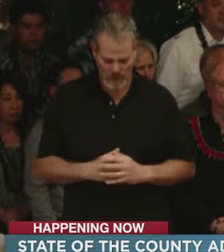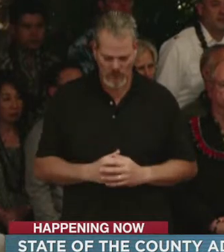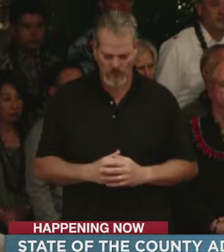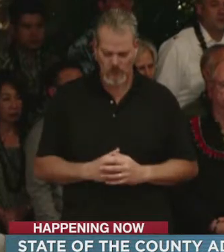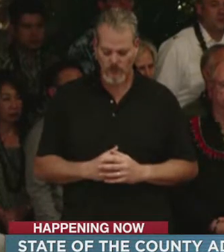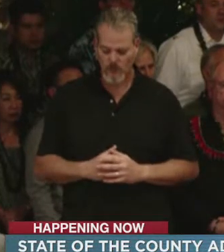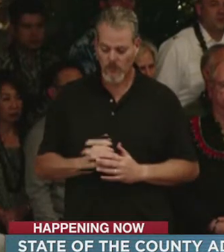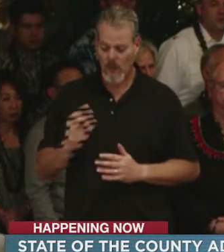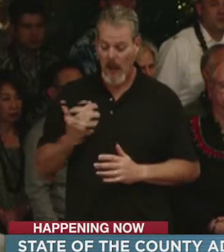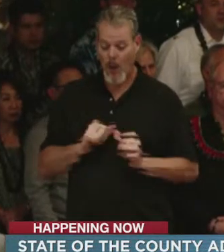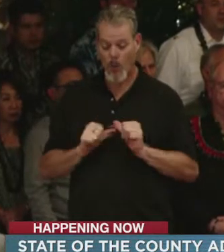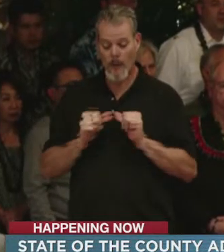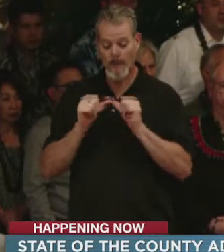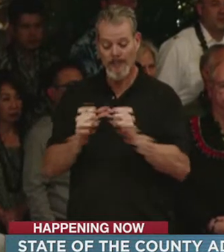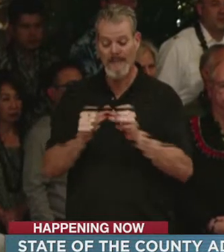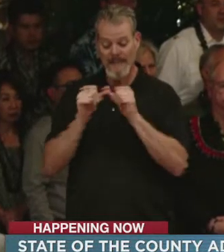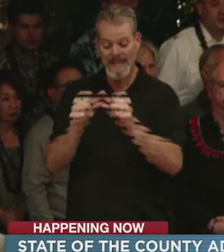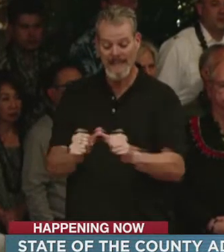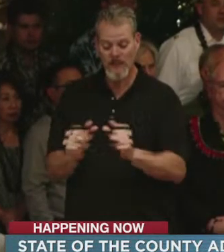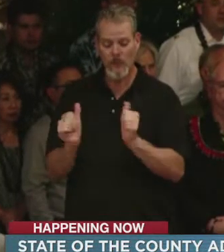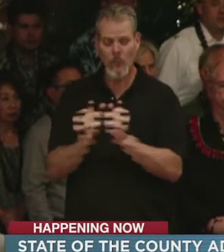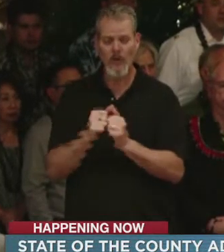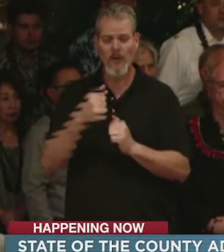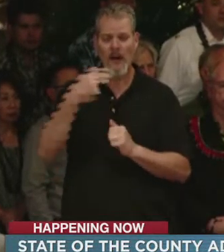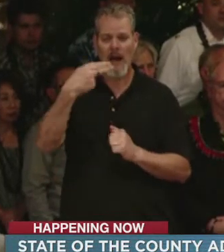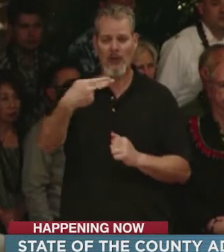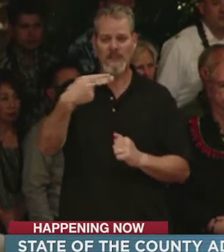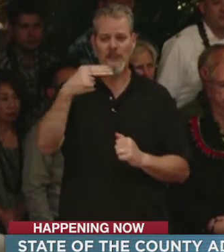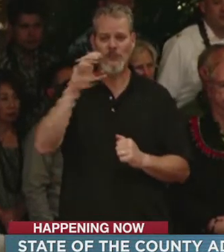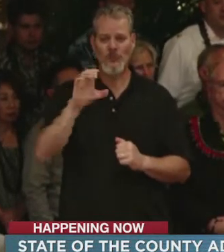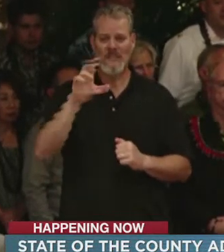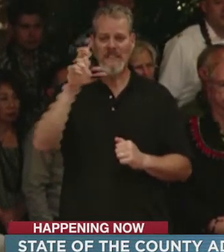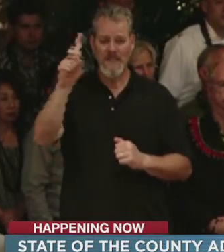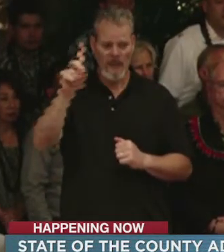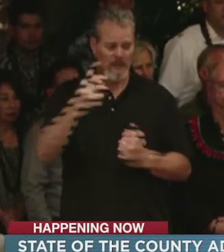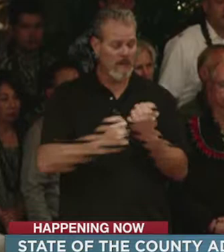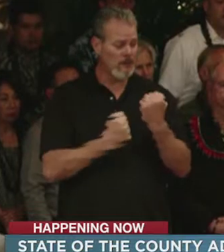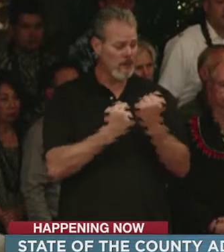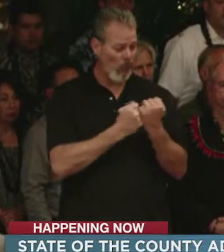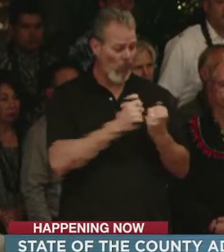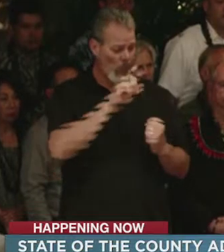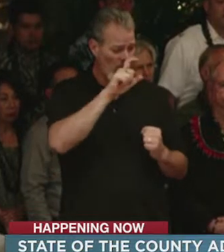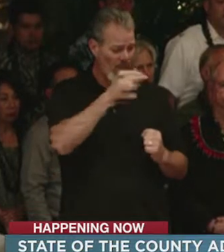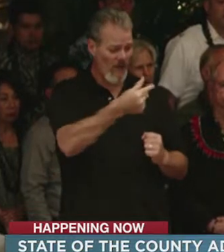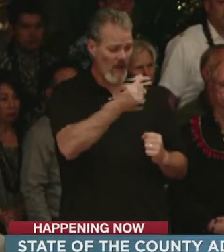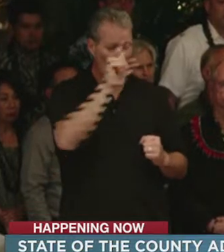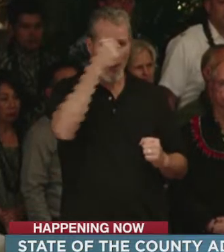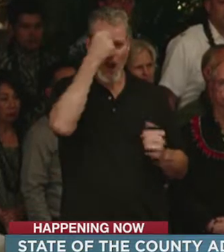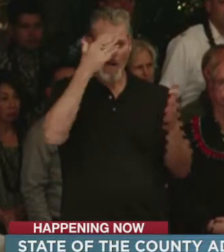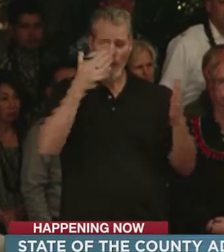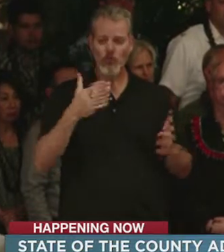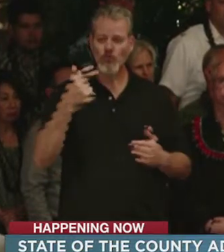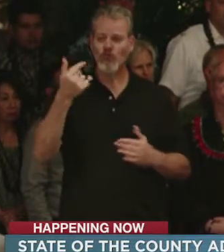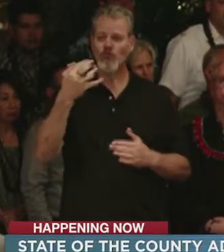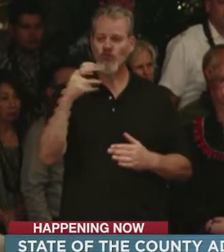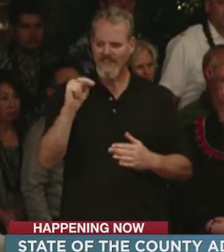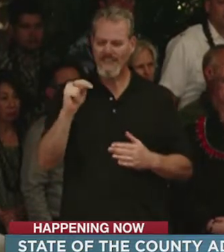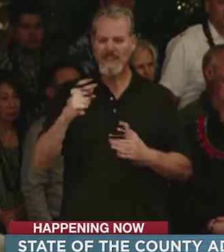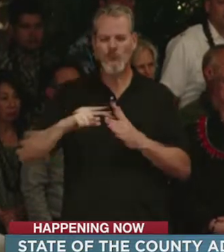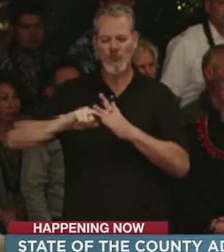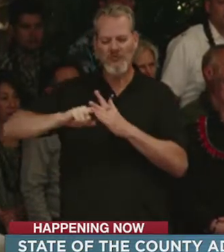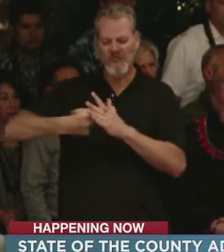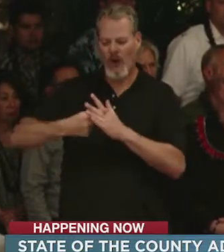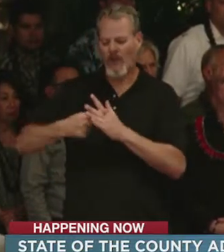our Office of Housing and Community Development, support of Governor Green, we broke ground on Kukuiola Homeless Shelter